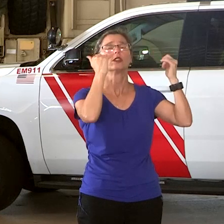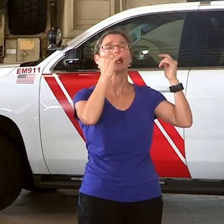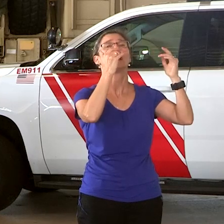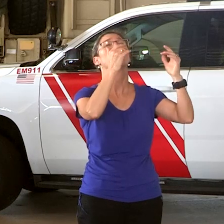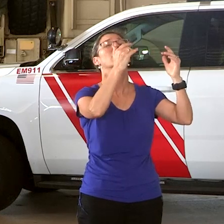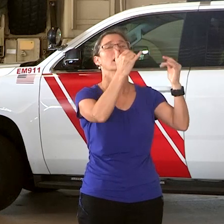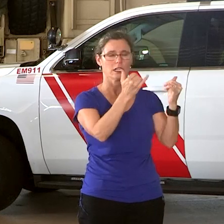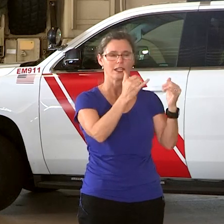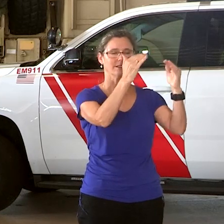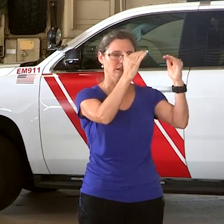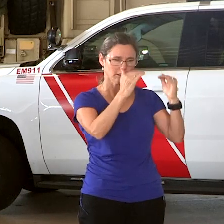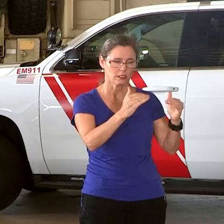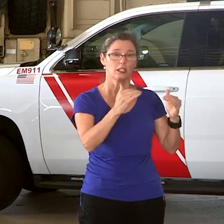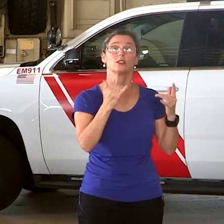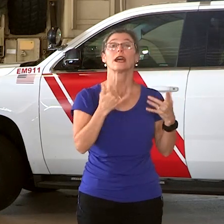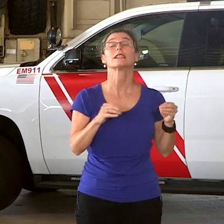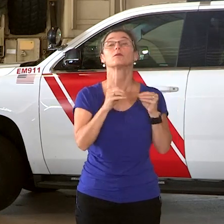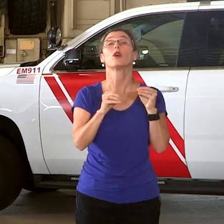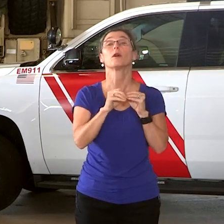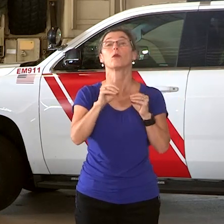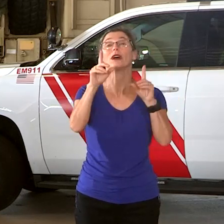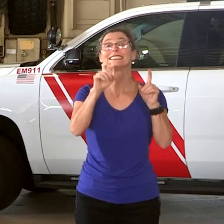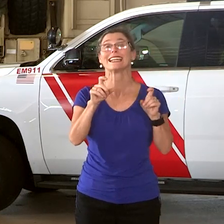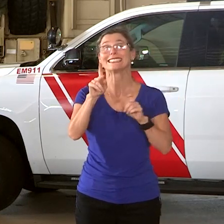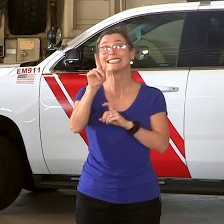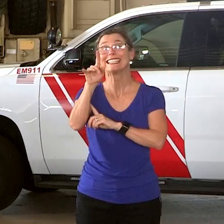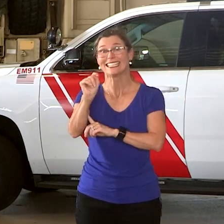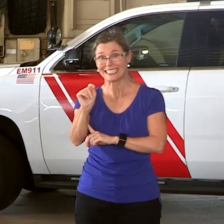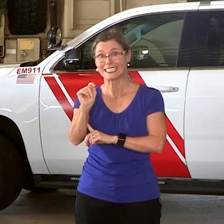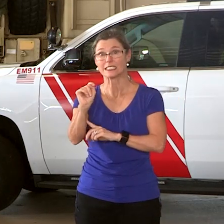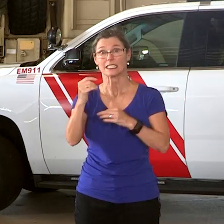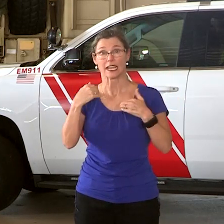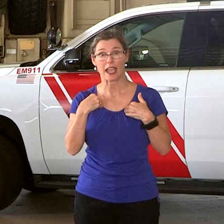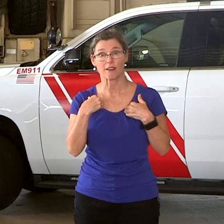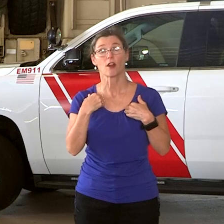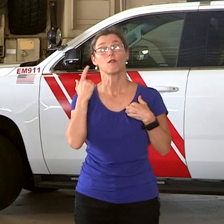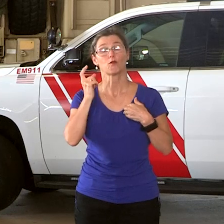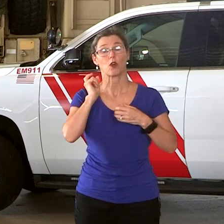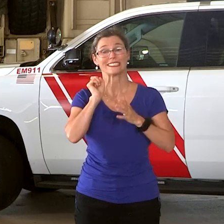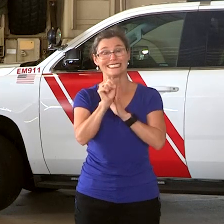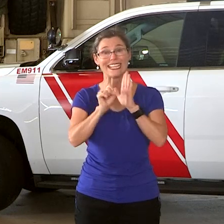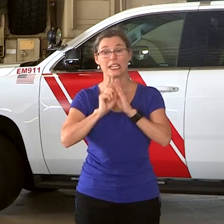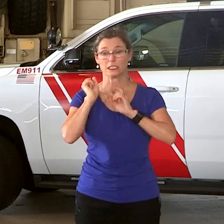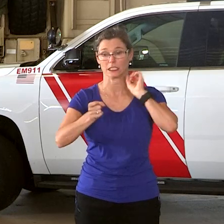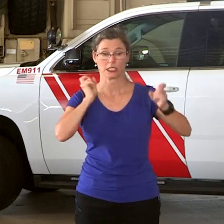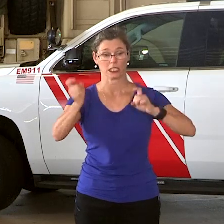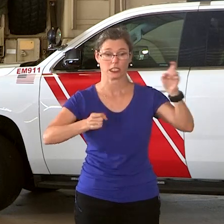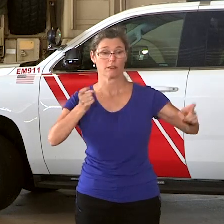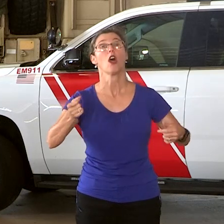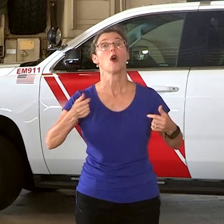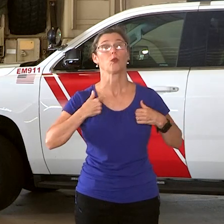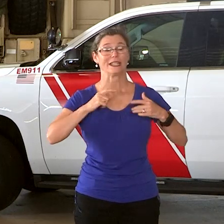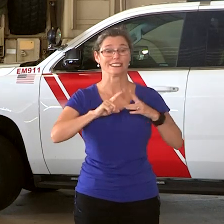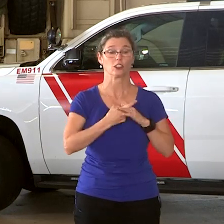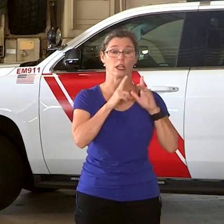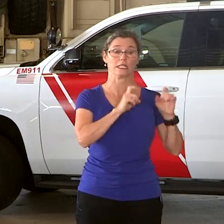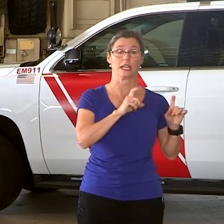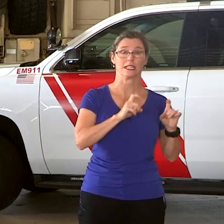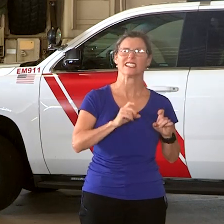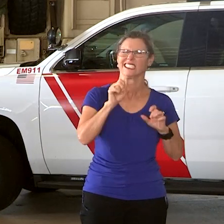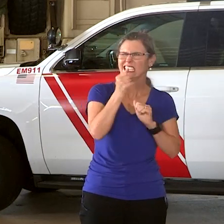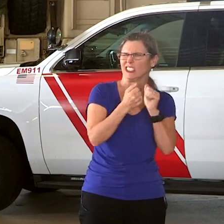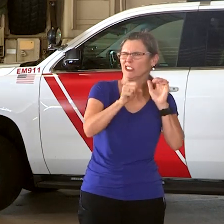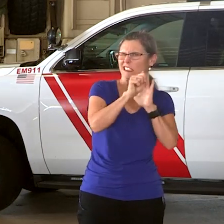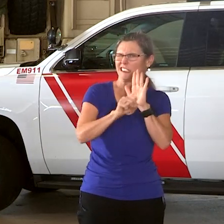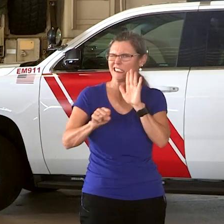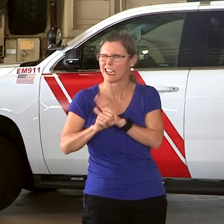testing kits, reagents became more available, those were distributed out to the states, and so the states started testing, and then they